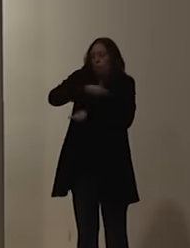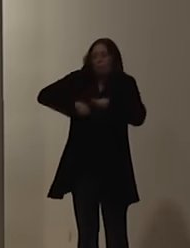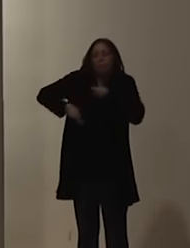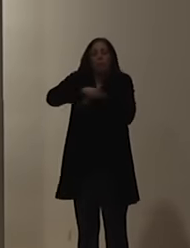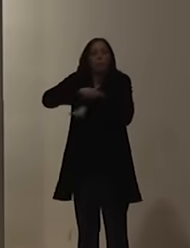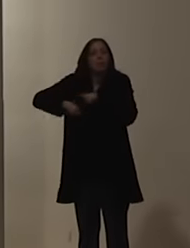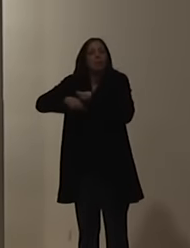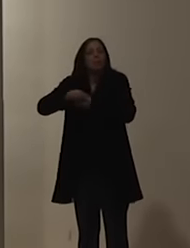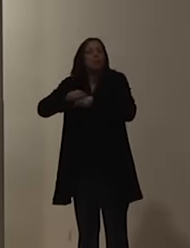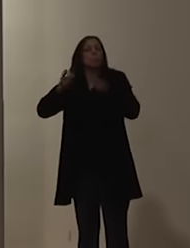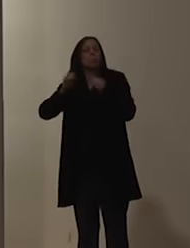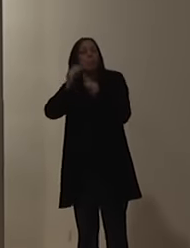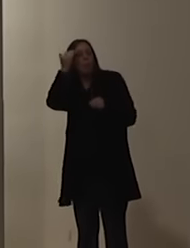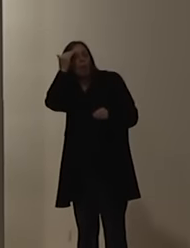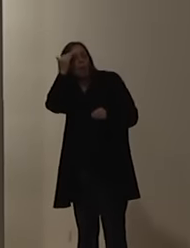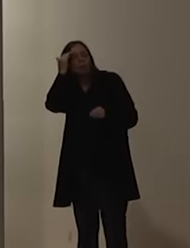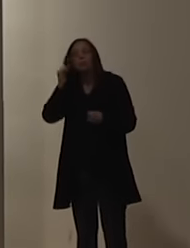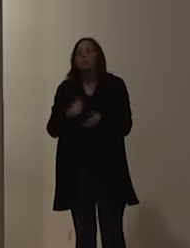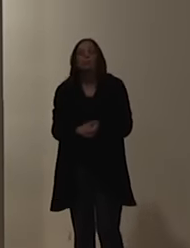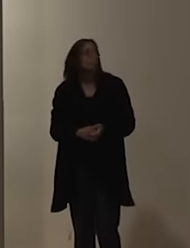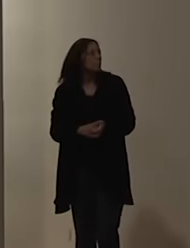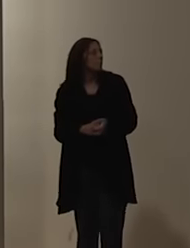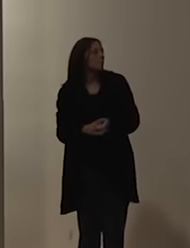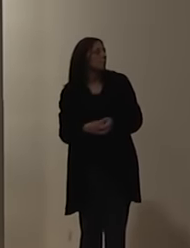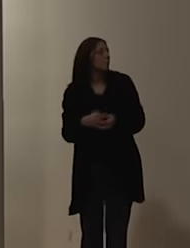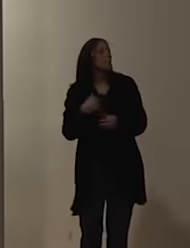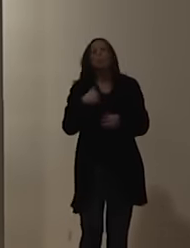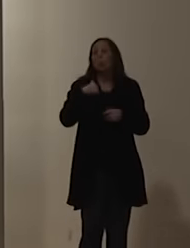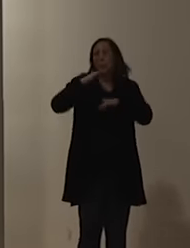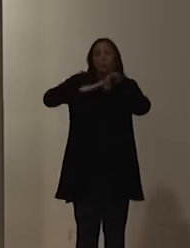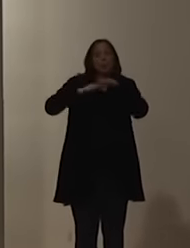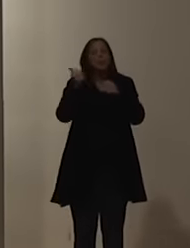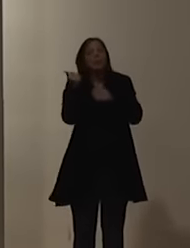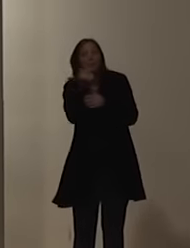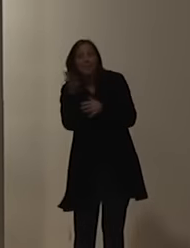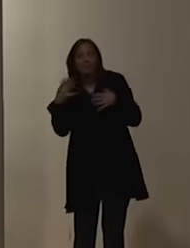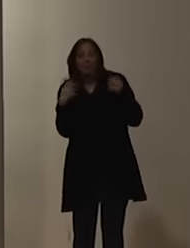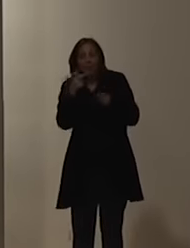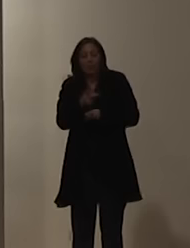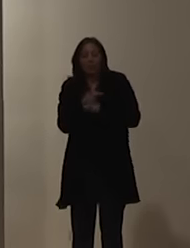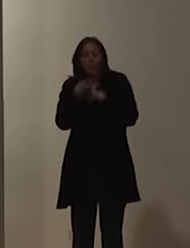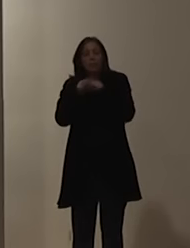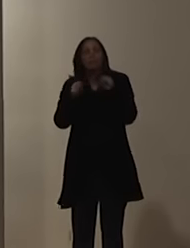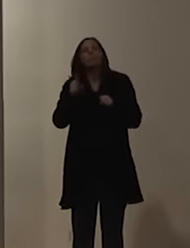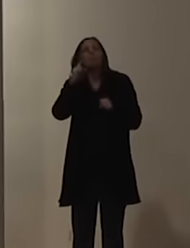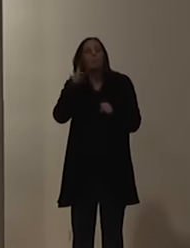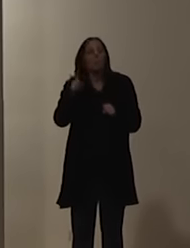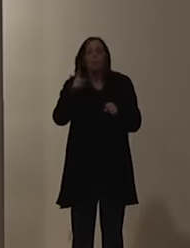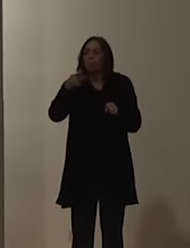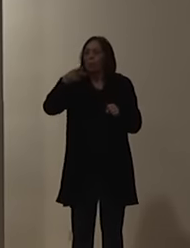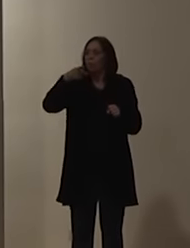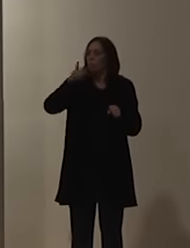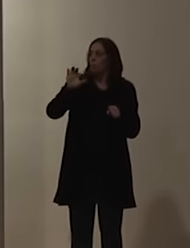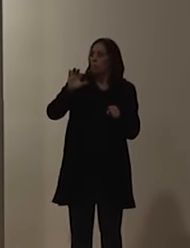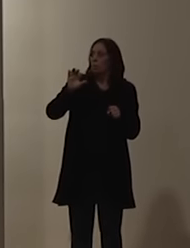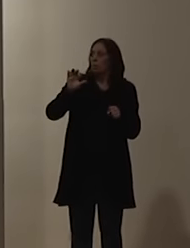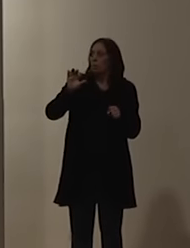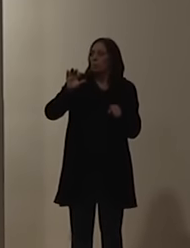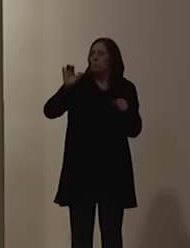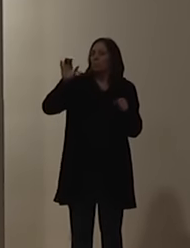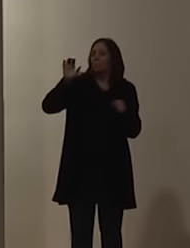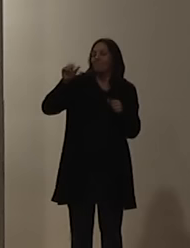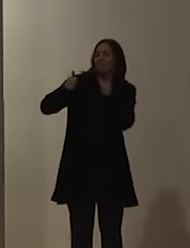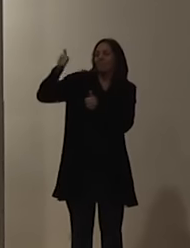for the public sector, for the Ministry of Health, for the people of Central Haiti, and some of you have been here, you know, this is with earthquake